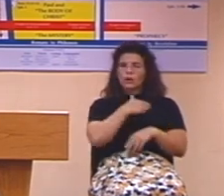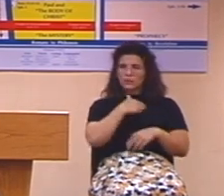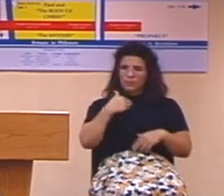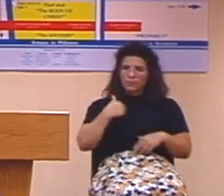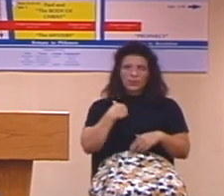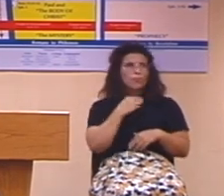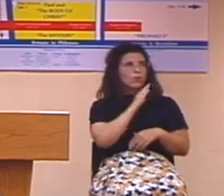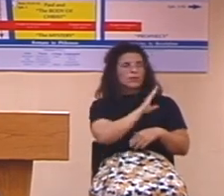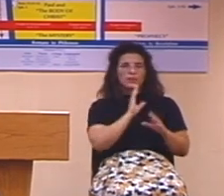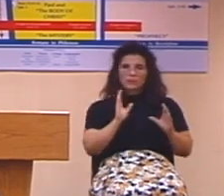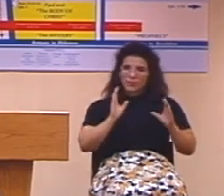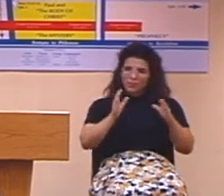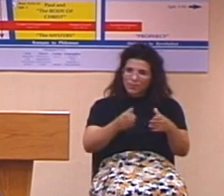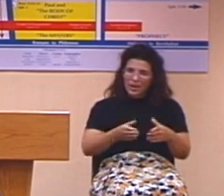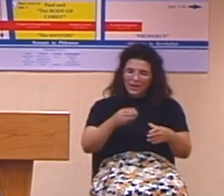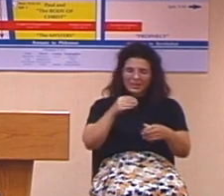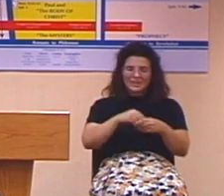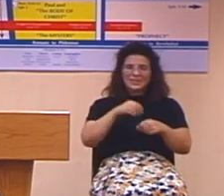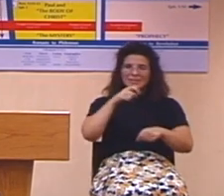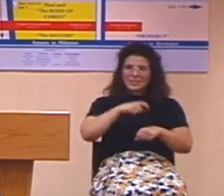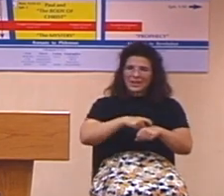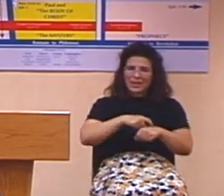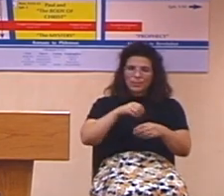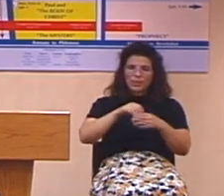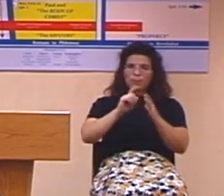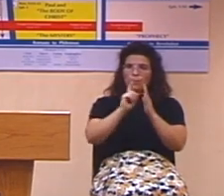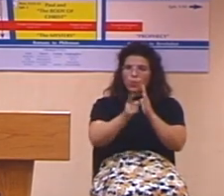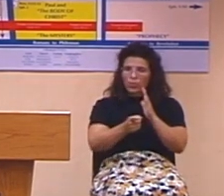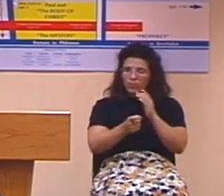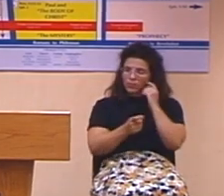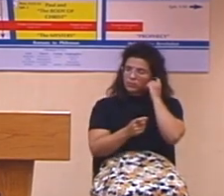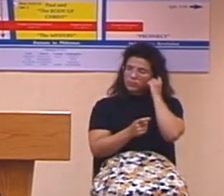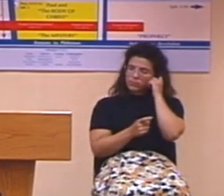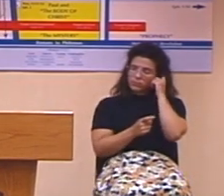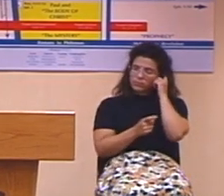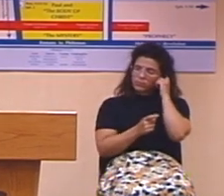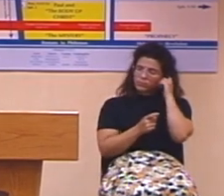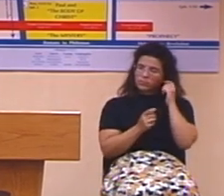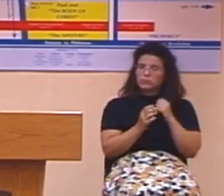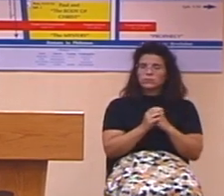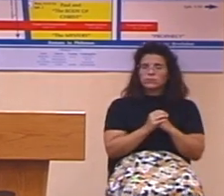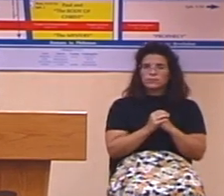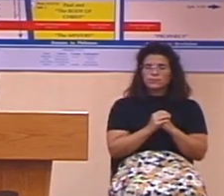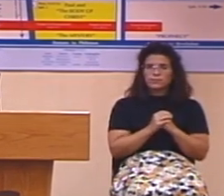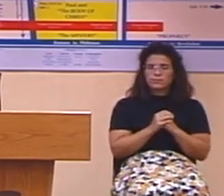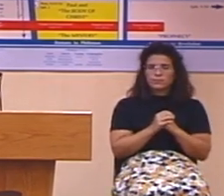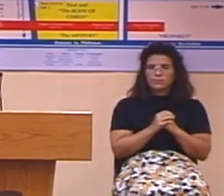in his body in time, in the moment.